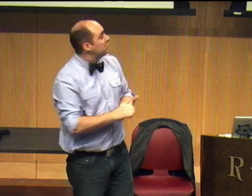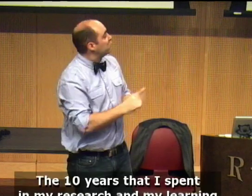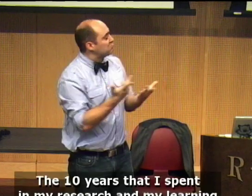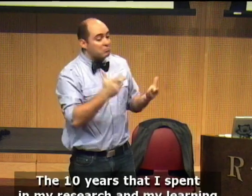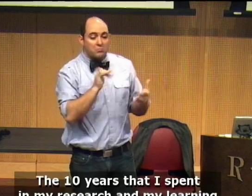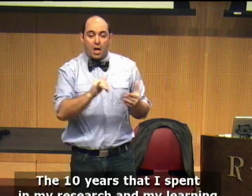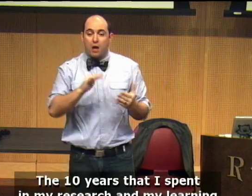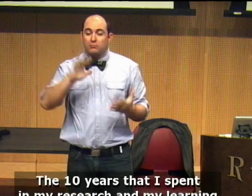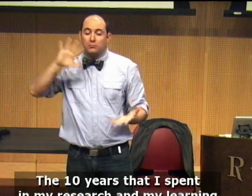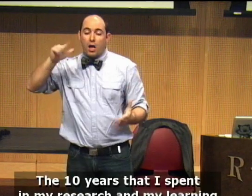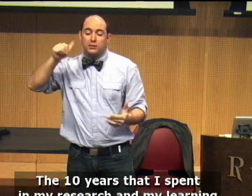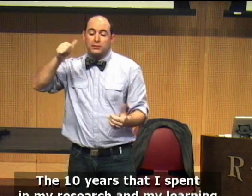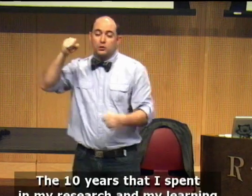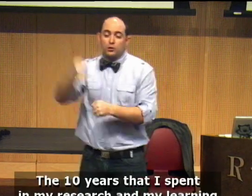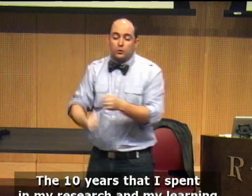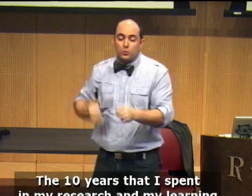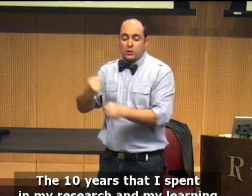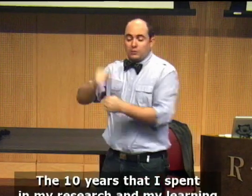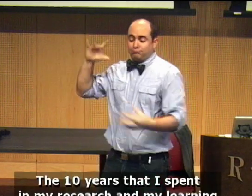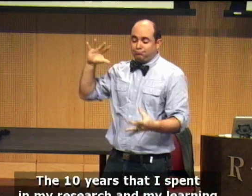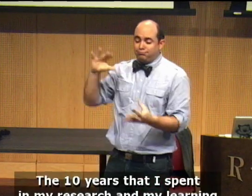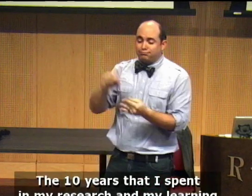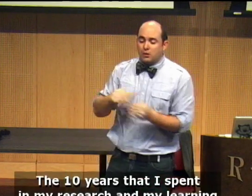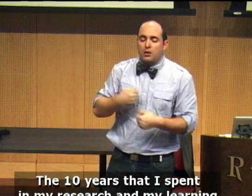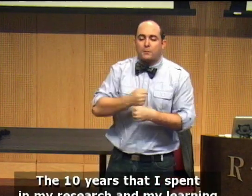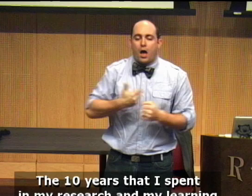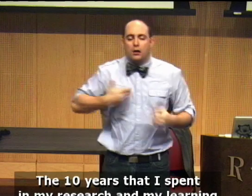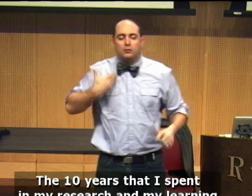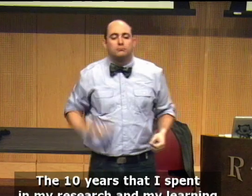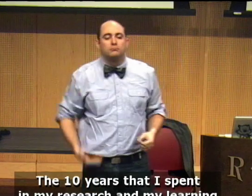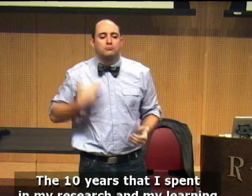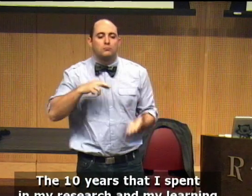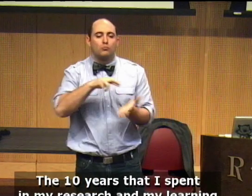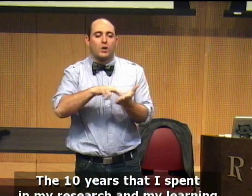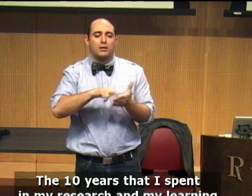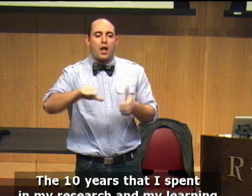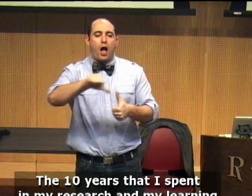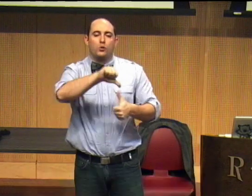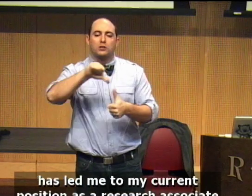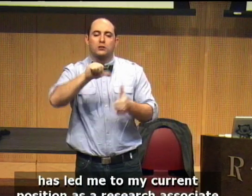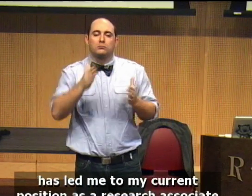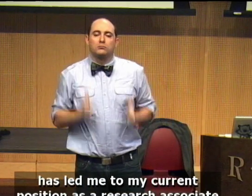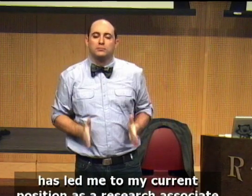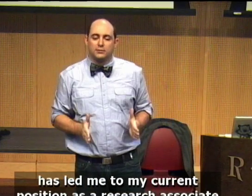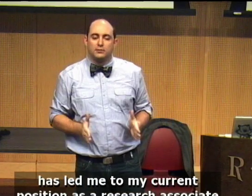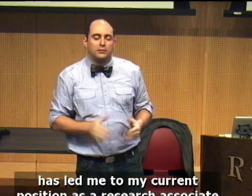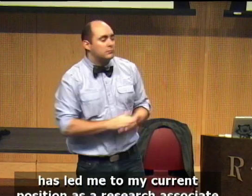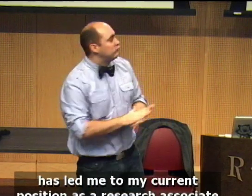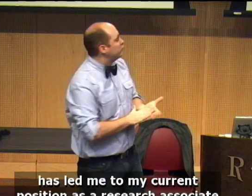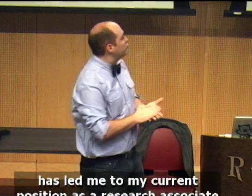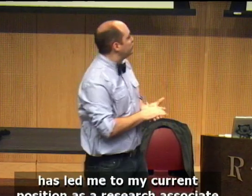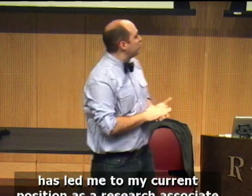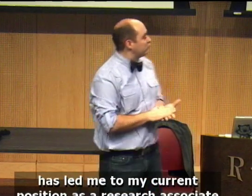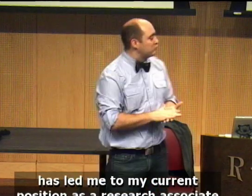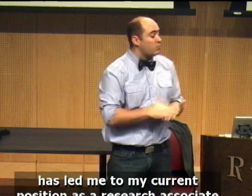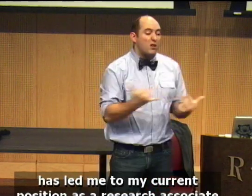The 10 years that I've spent in my research and my learning has led me to my current position as a research